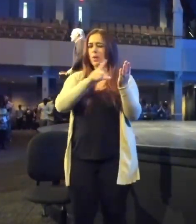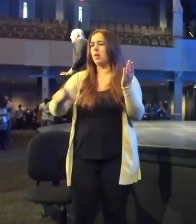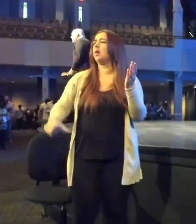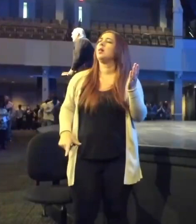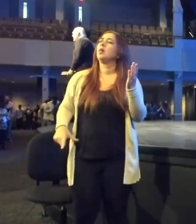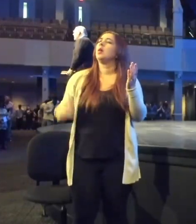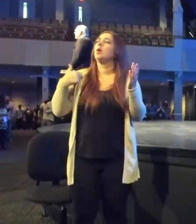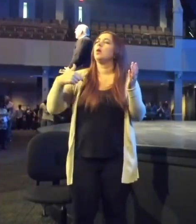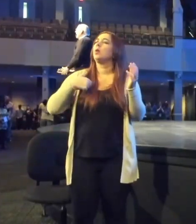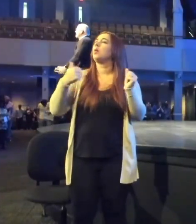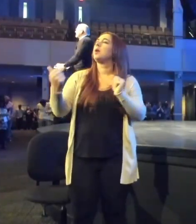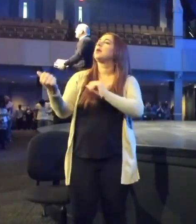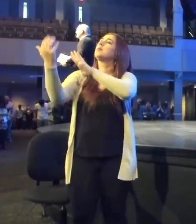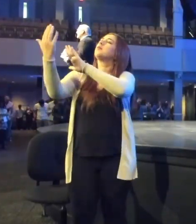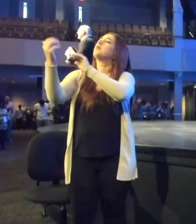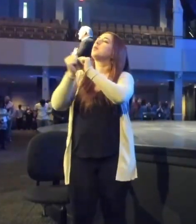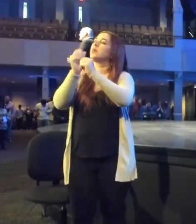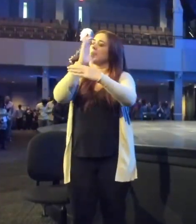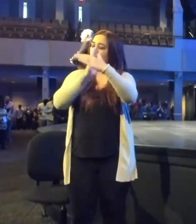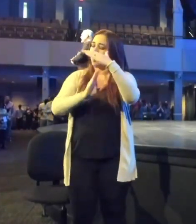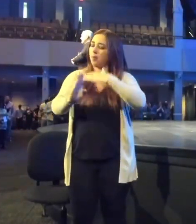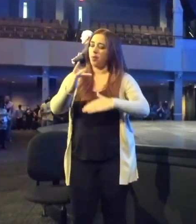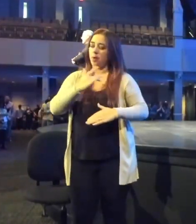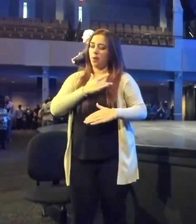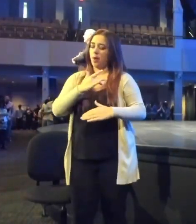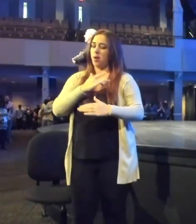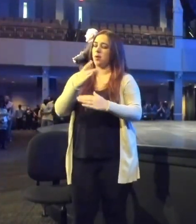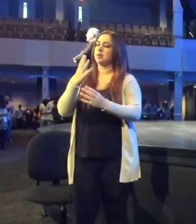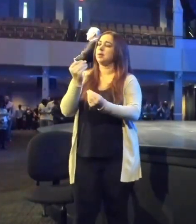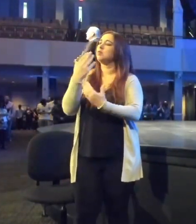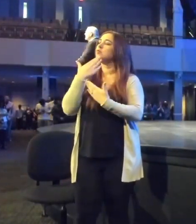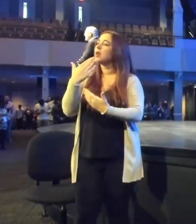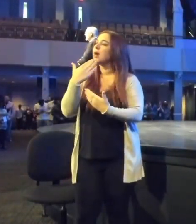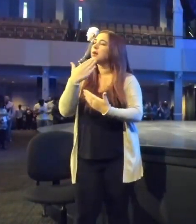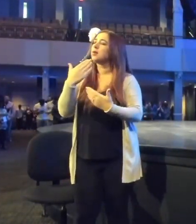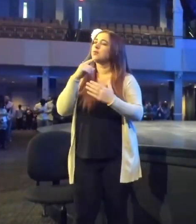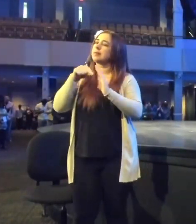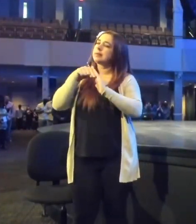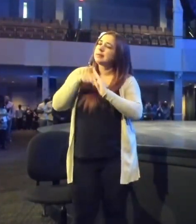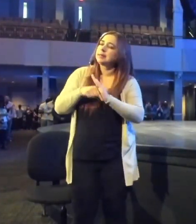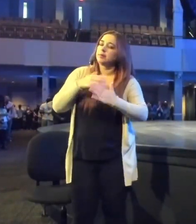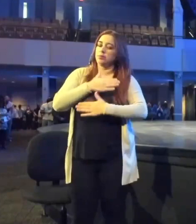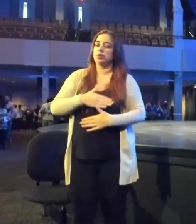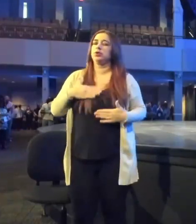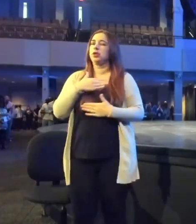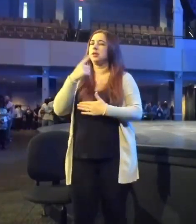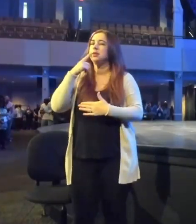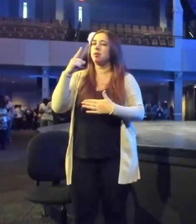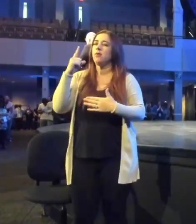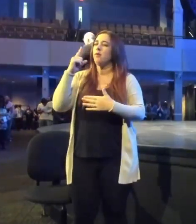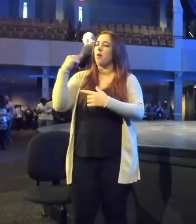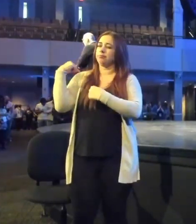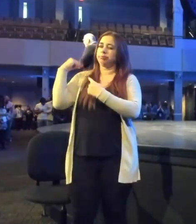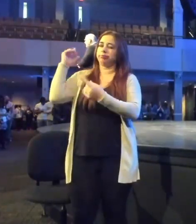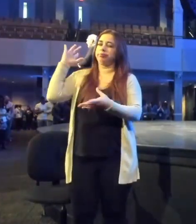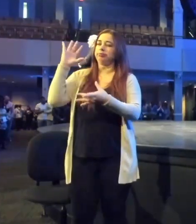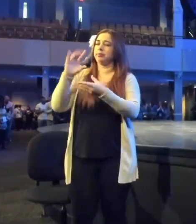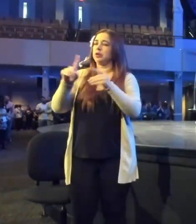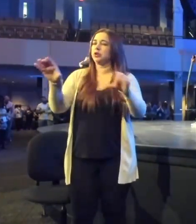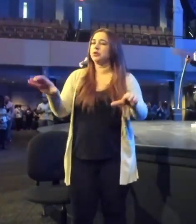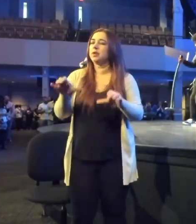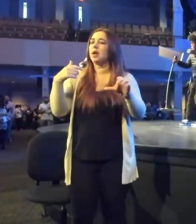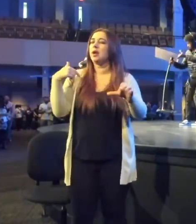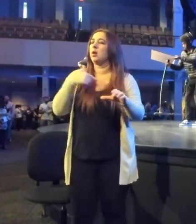Before you this morning with humble hearts, with hearts of gratitude, deep appreciation for all that you are, all that you've done in our lives. We come to offer you